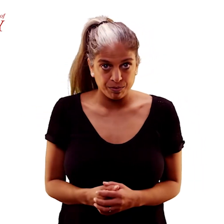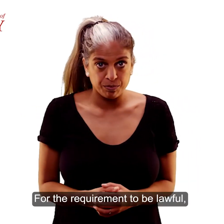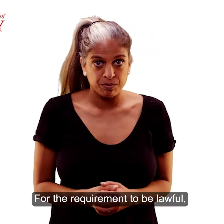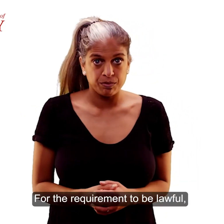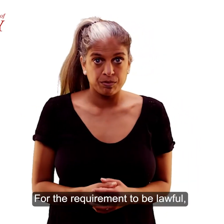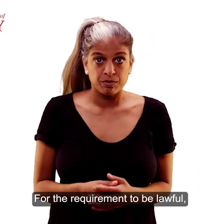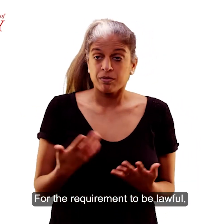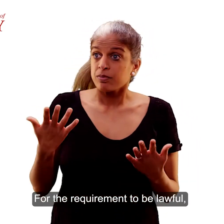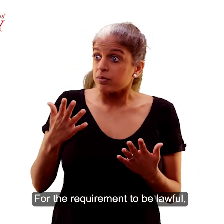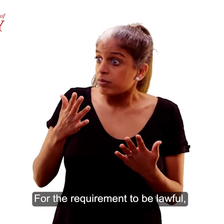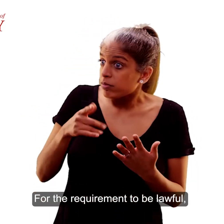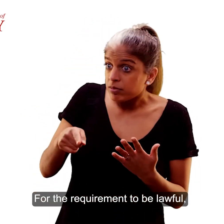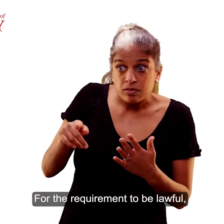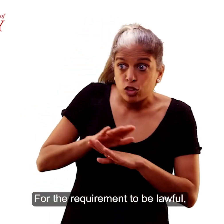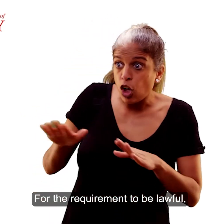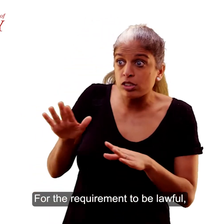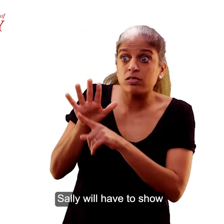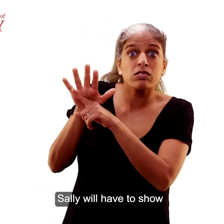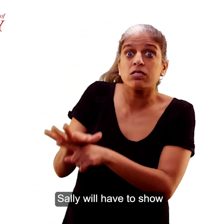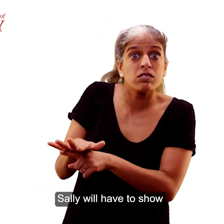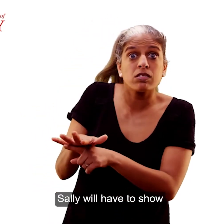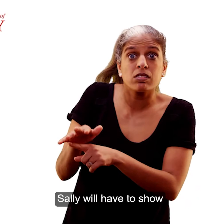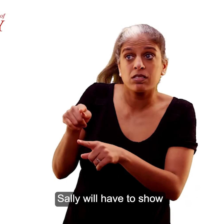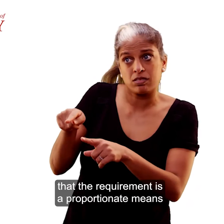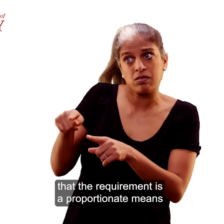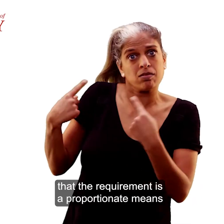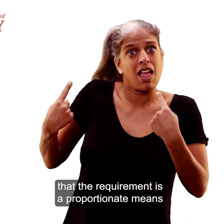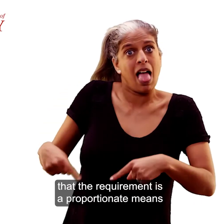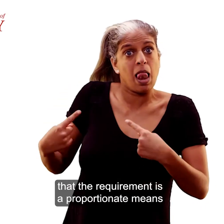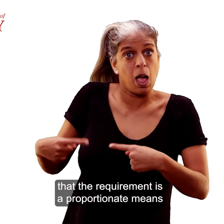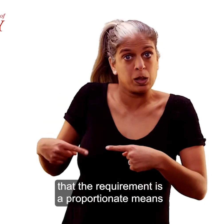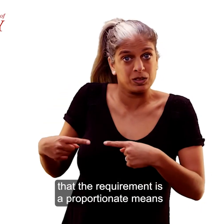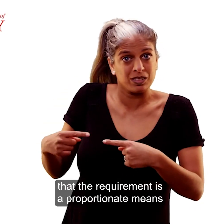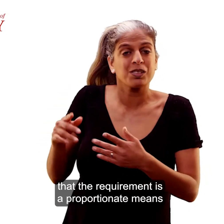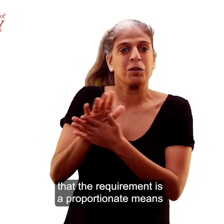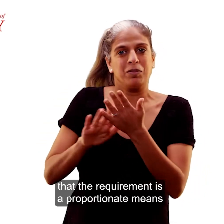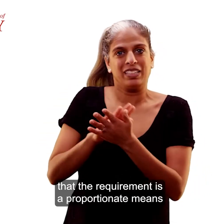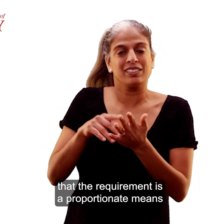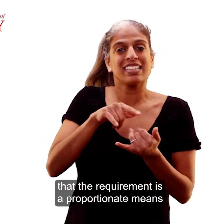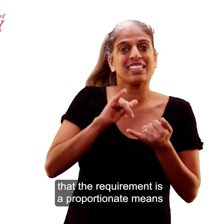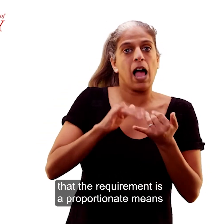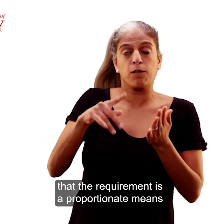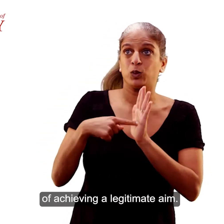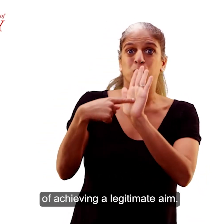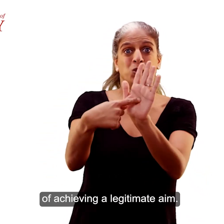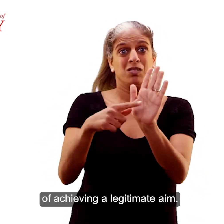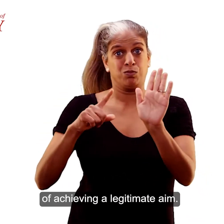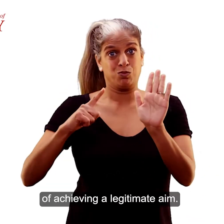For the requirement to be lawful, Sally will have to show that the requirement is a proportionate means of achieving a